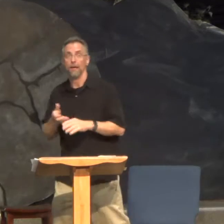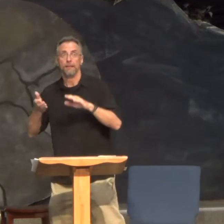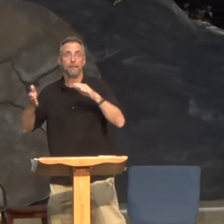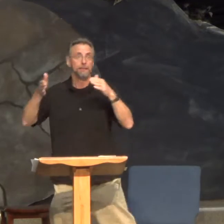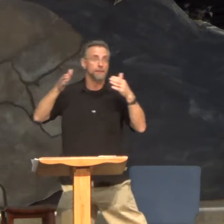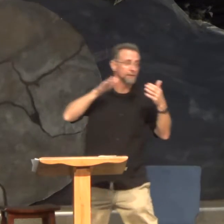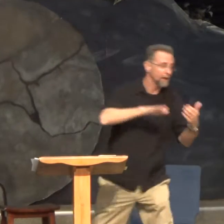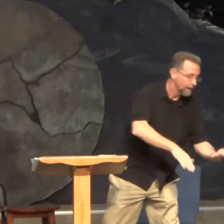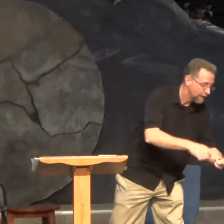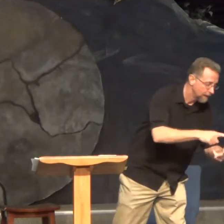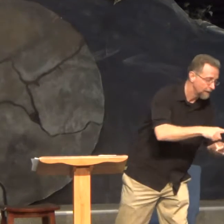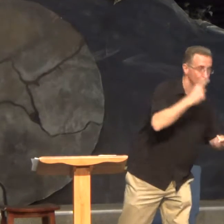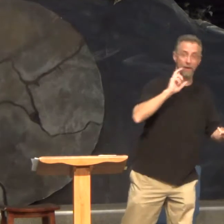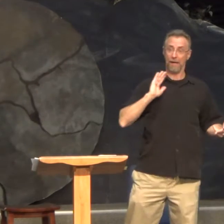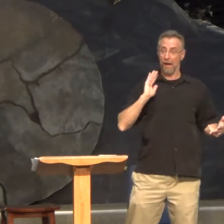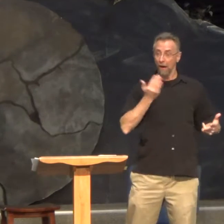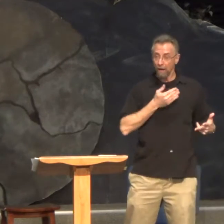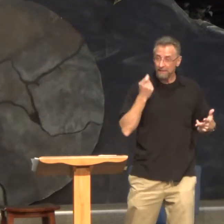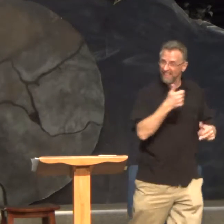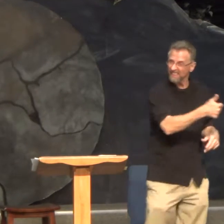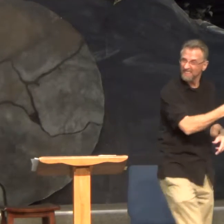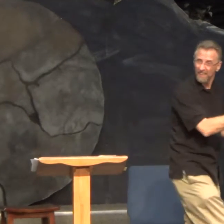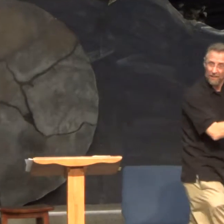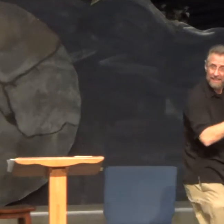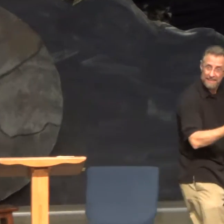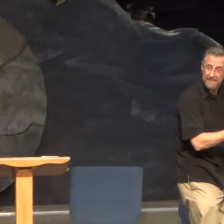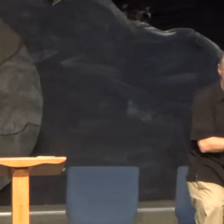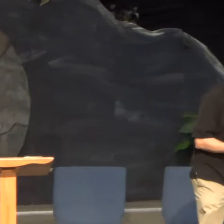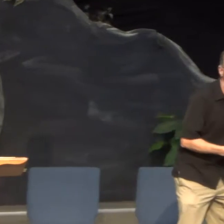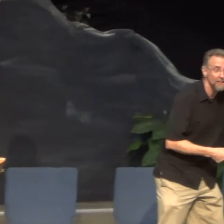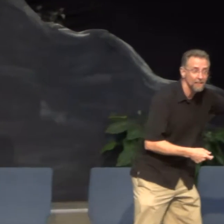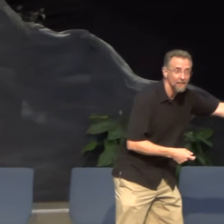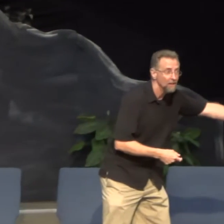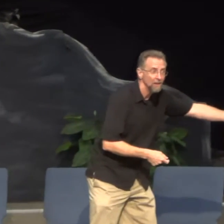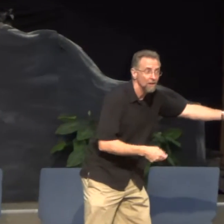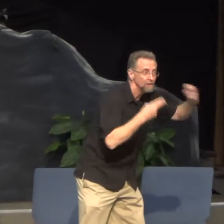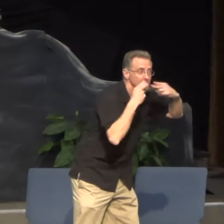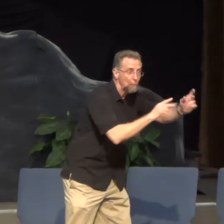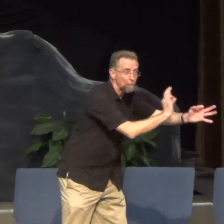that which I also received, that Christ died for our sins,